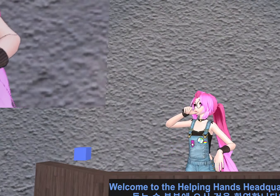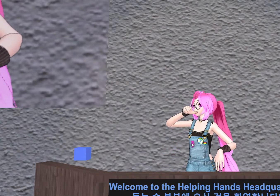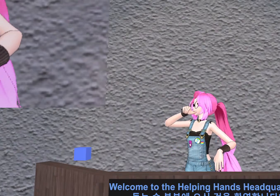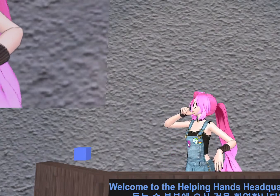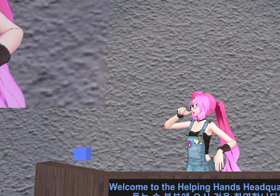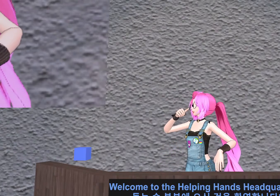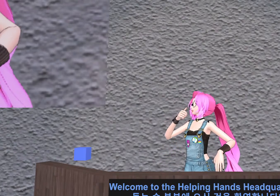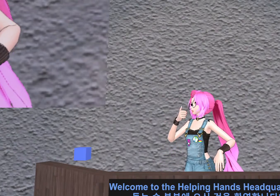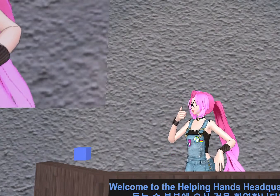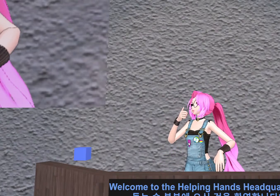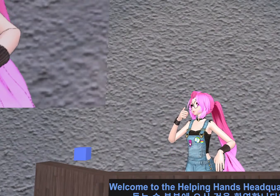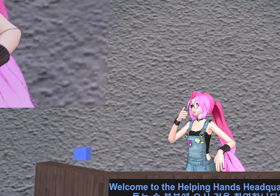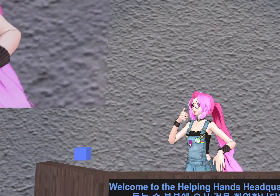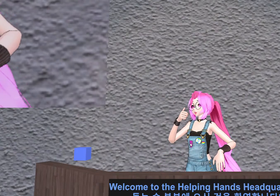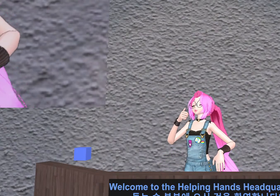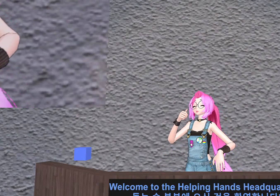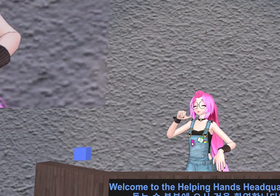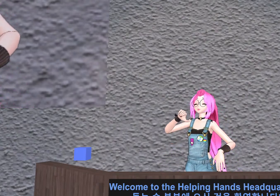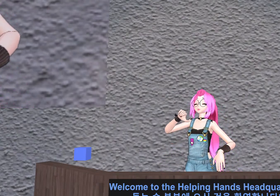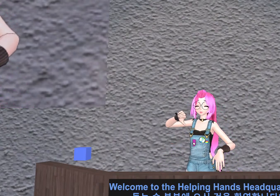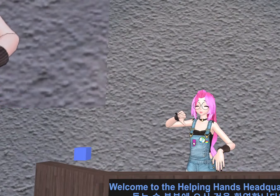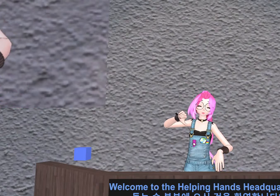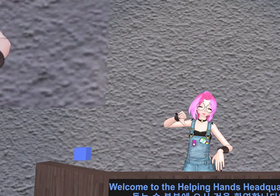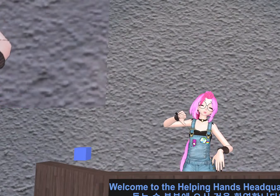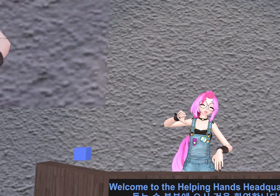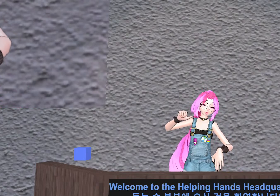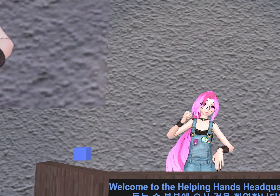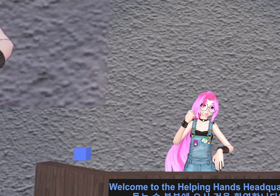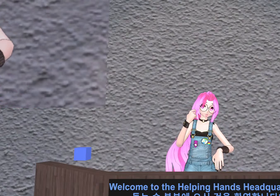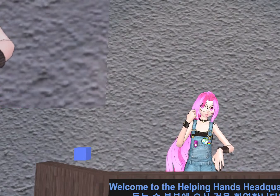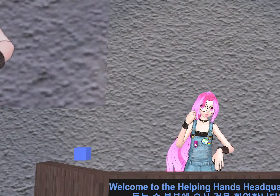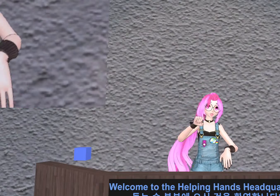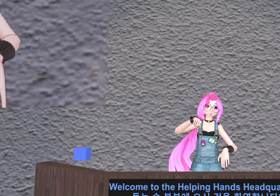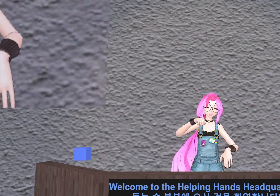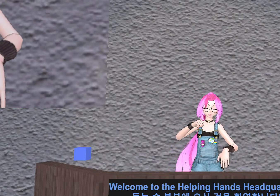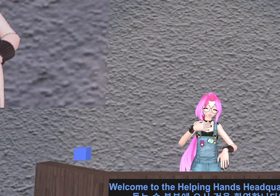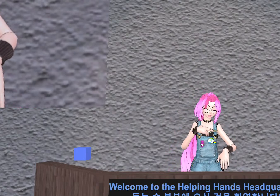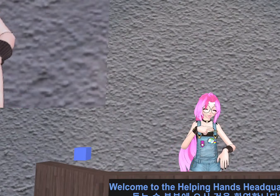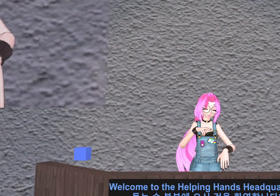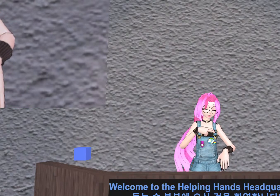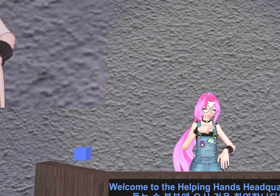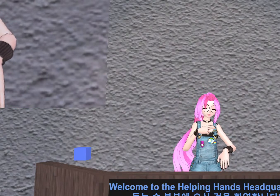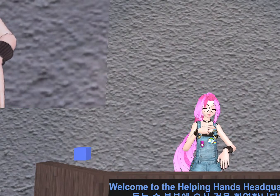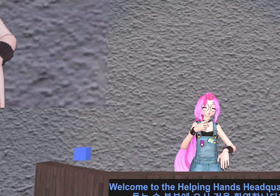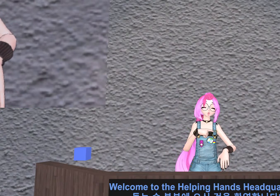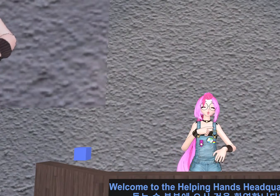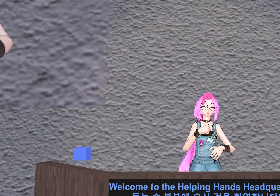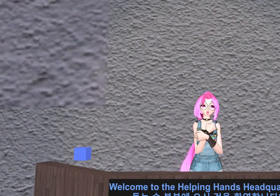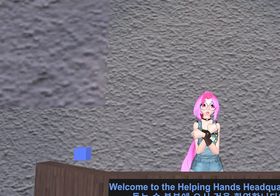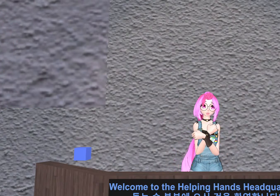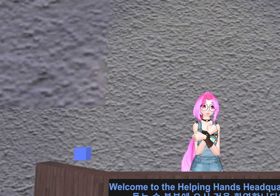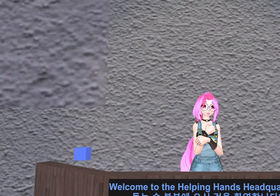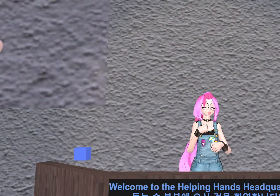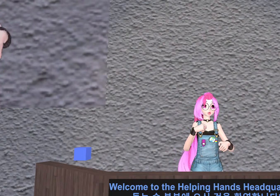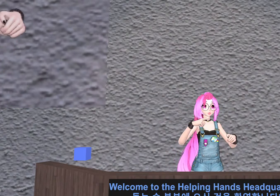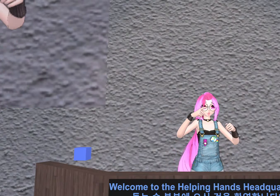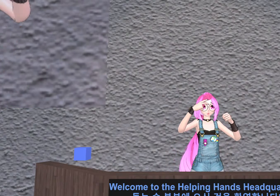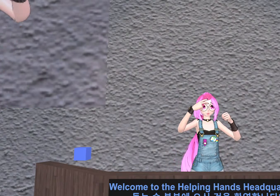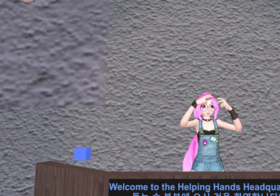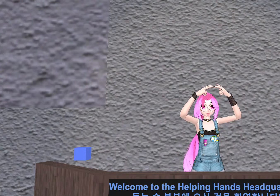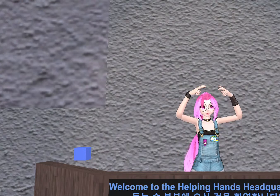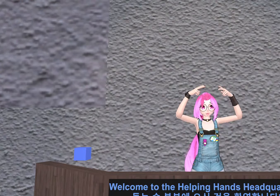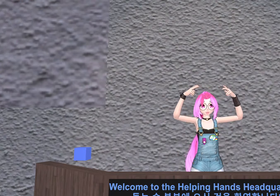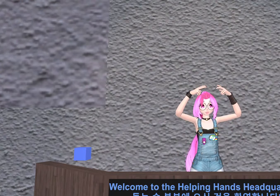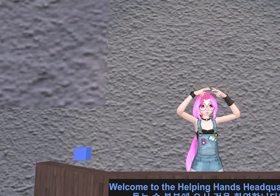sideways, some sideways, Thumbs down. thumbs I'm up, on desktop. thumbs down. Okay, yeah. So personally, I